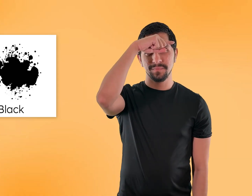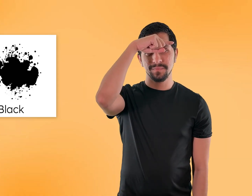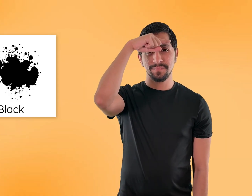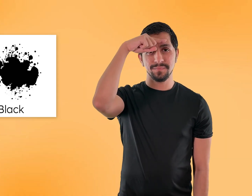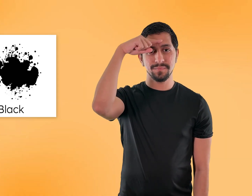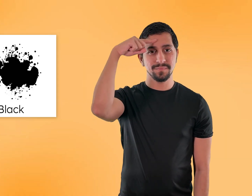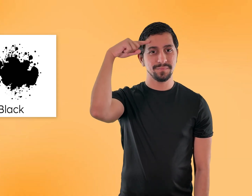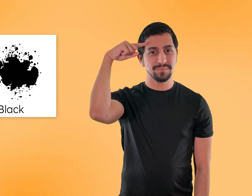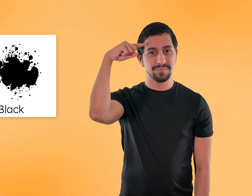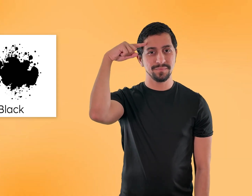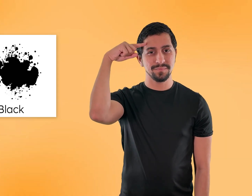black,